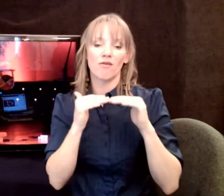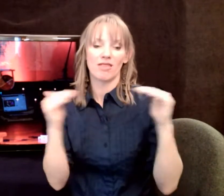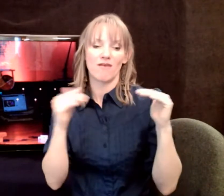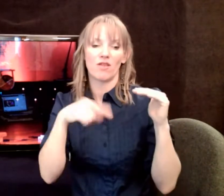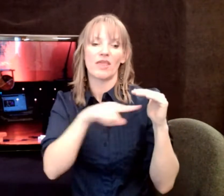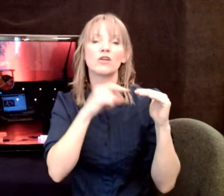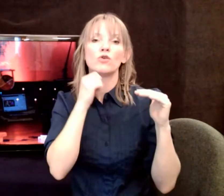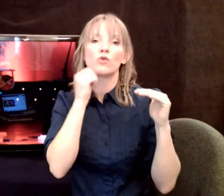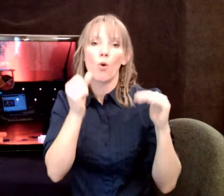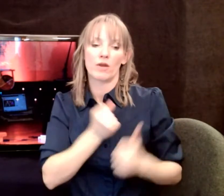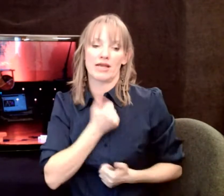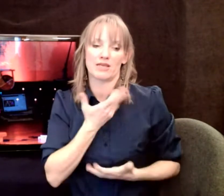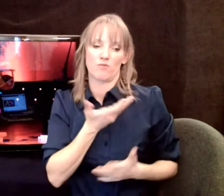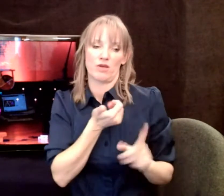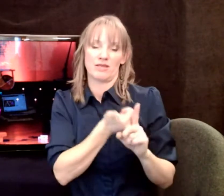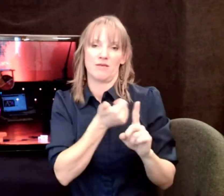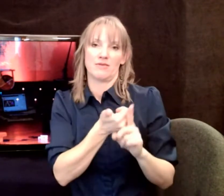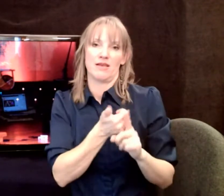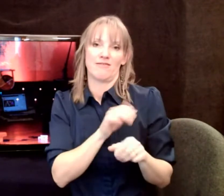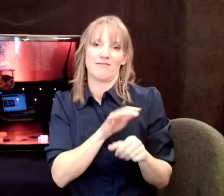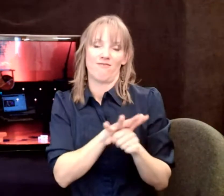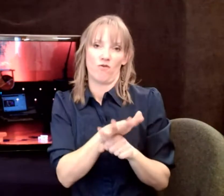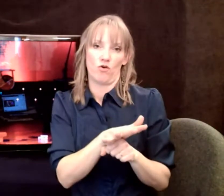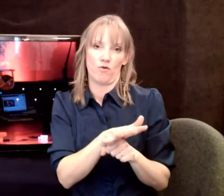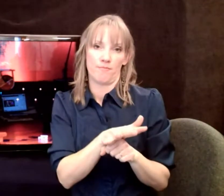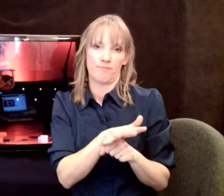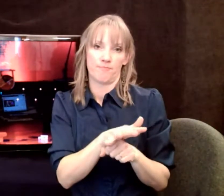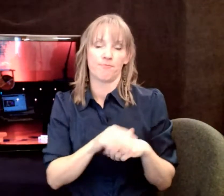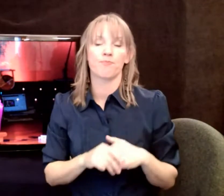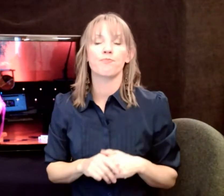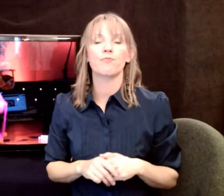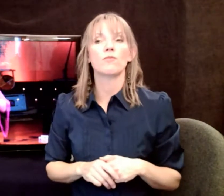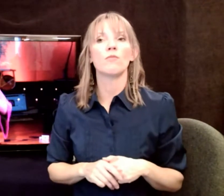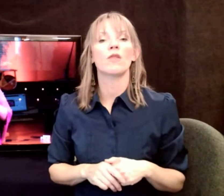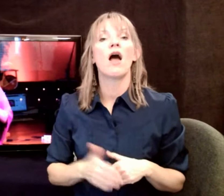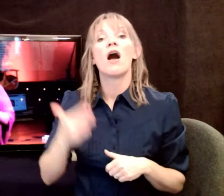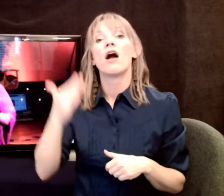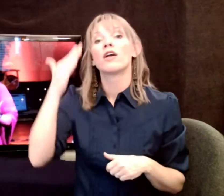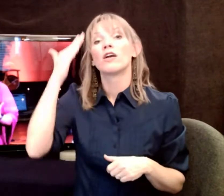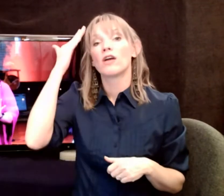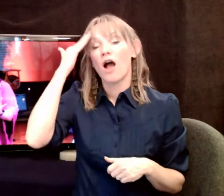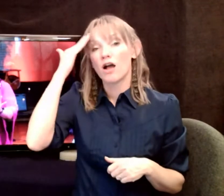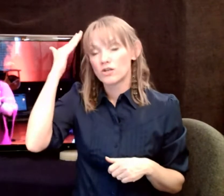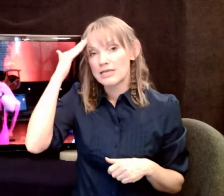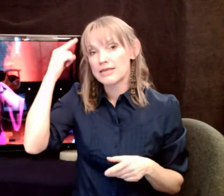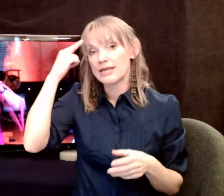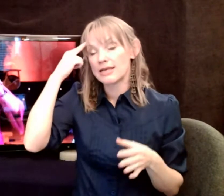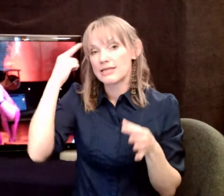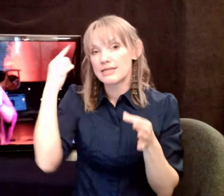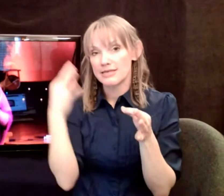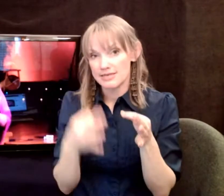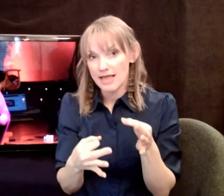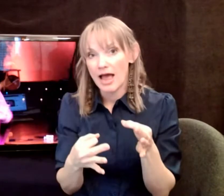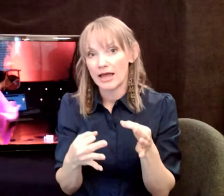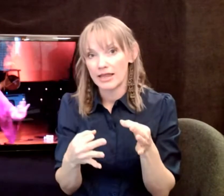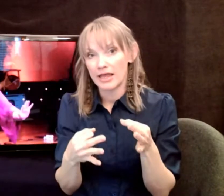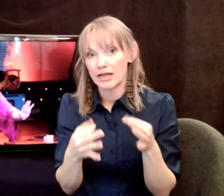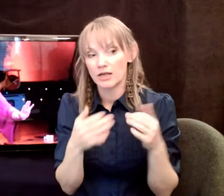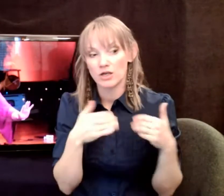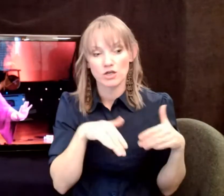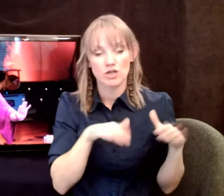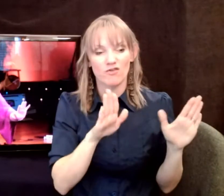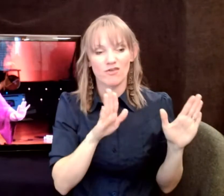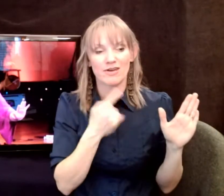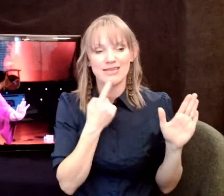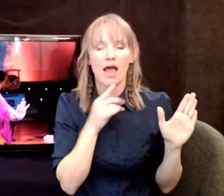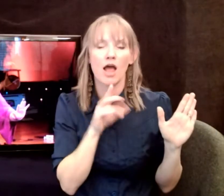possibilities fully, and yet making a conscious choice to surrender and to say, no, I'm not going